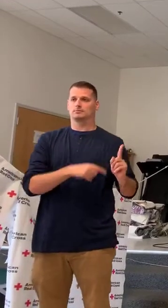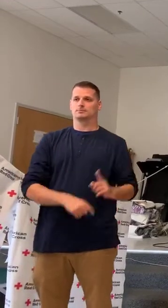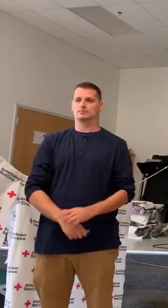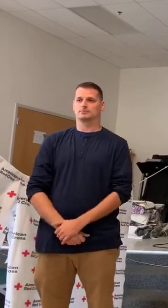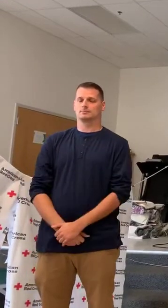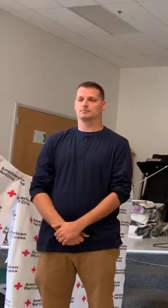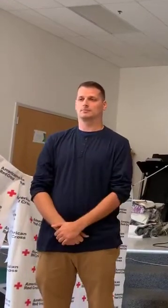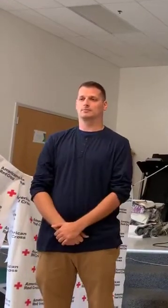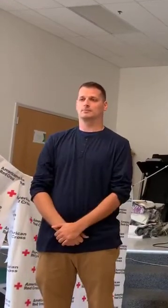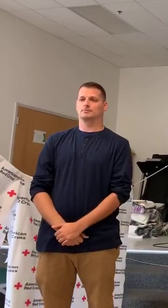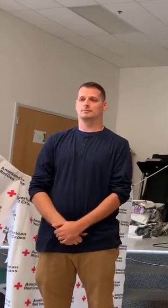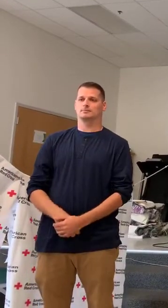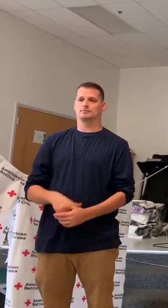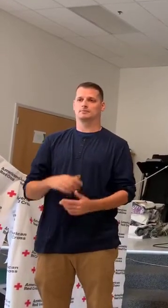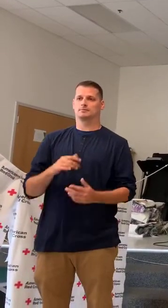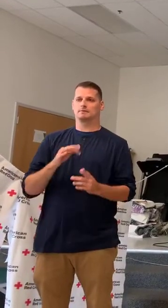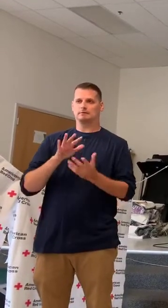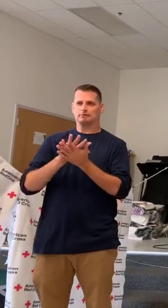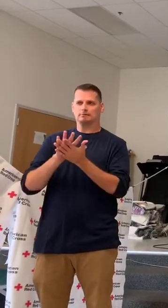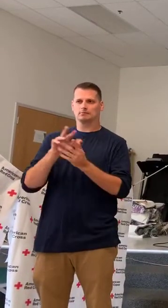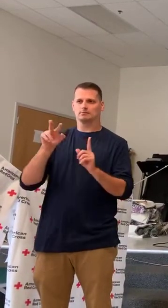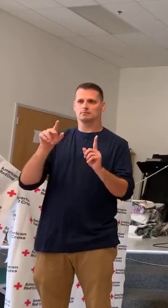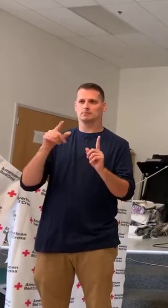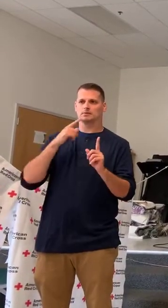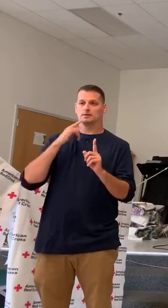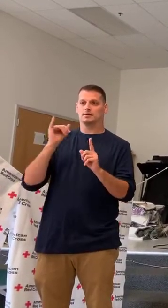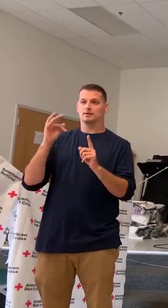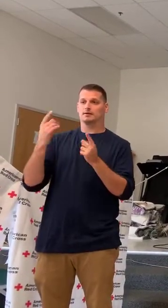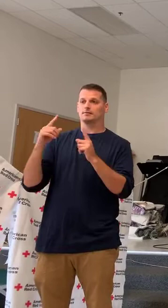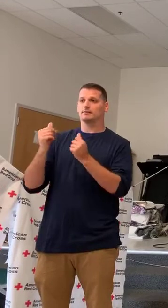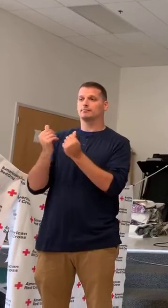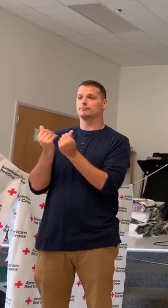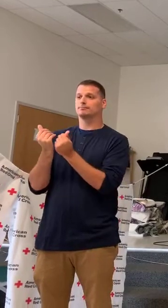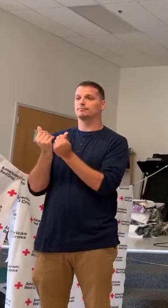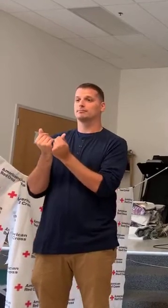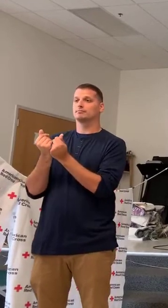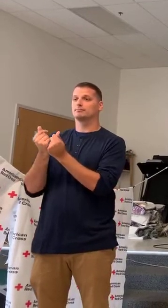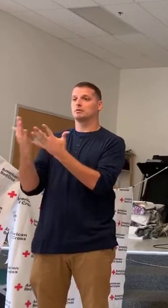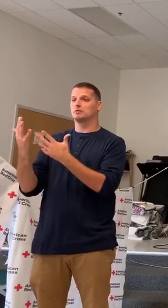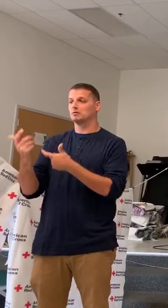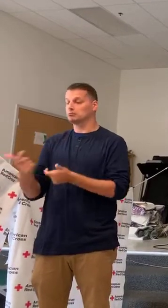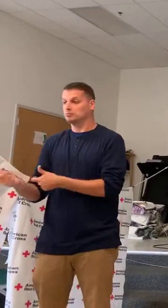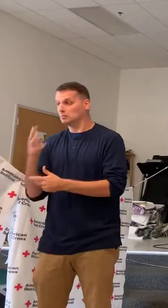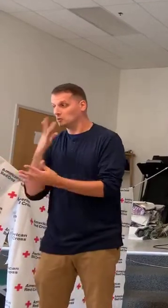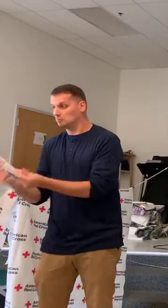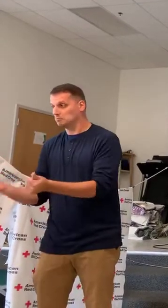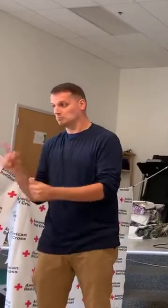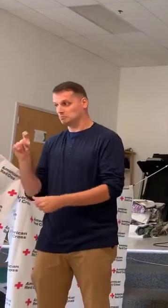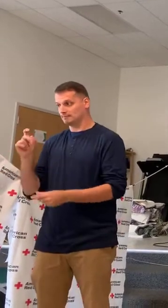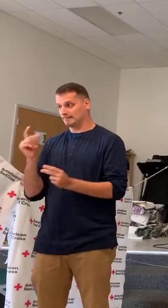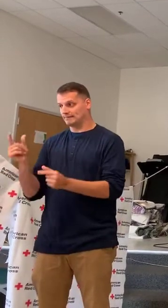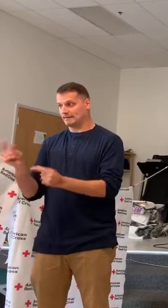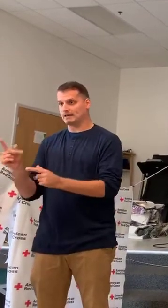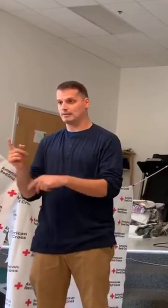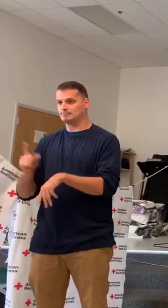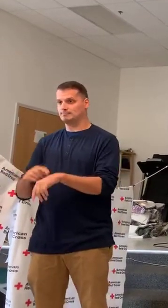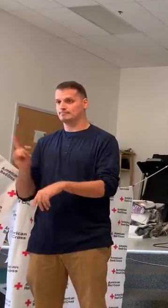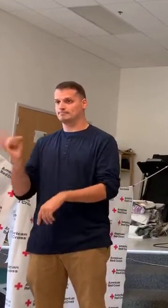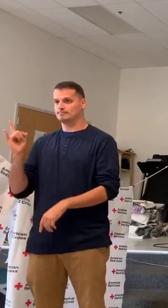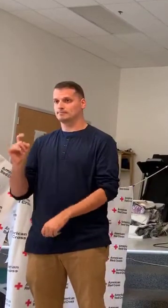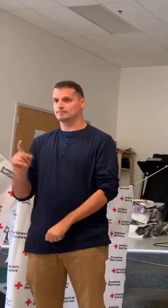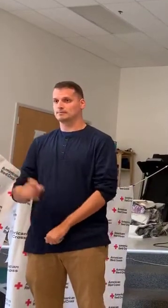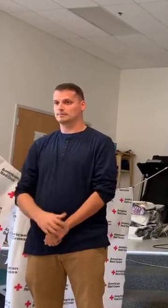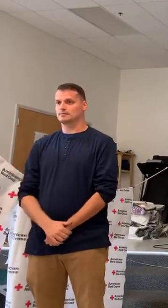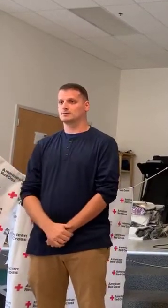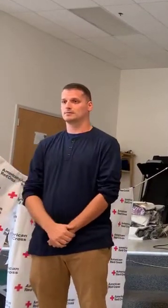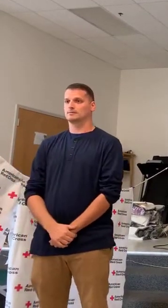get it right away. That's called initial attack. And in fact, on this fire bust, usually fires come in clusters when they're this type of impact. And Norm